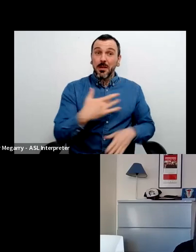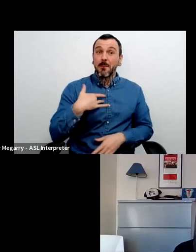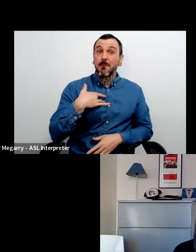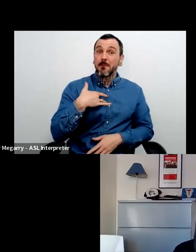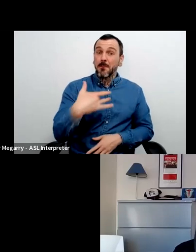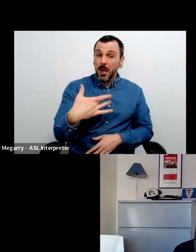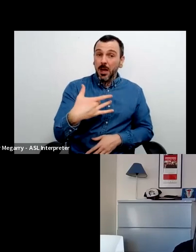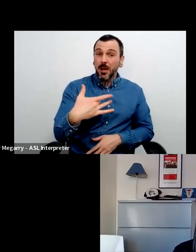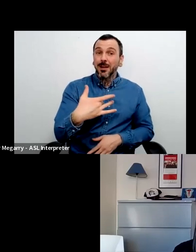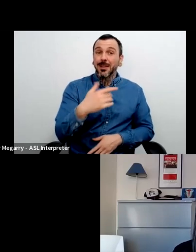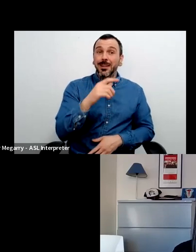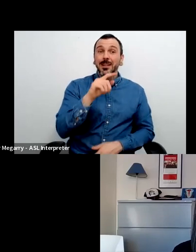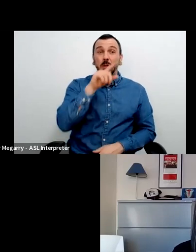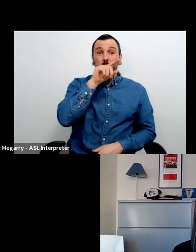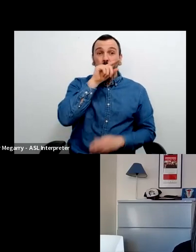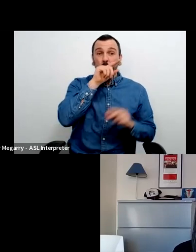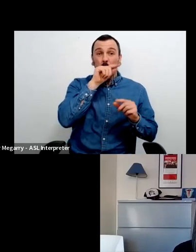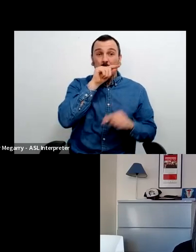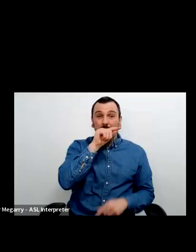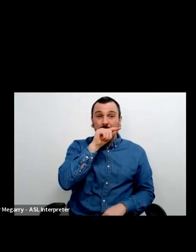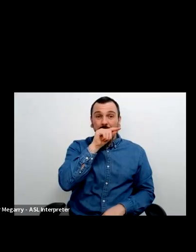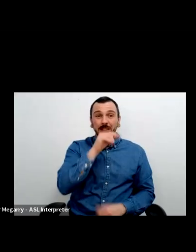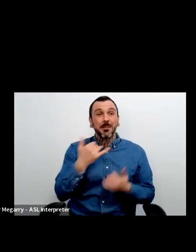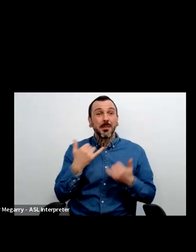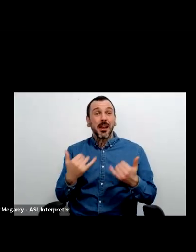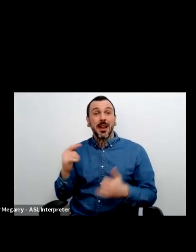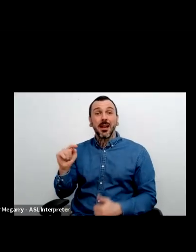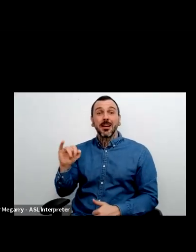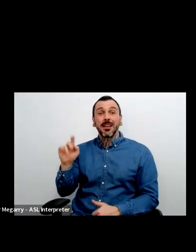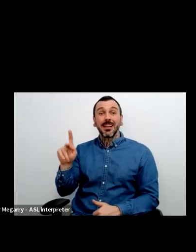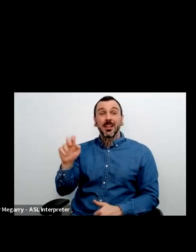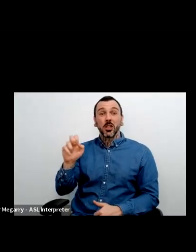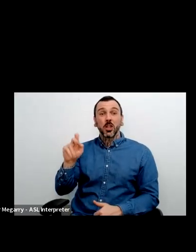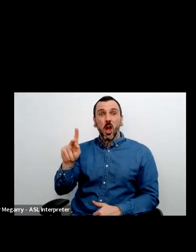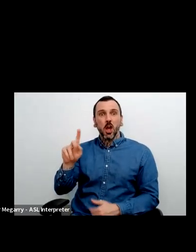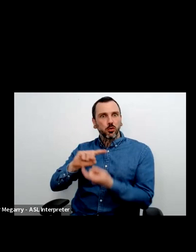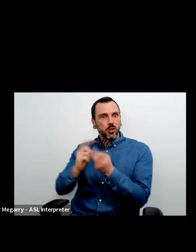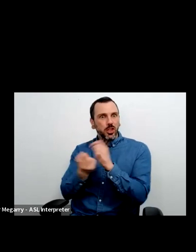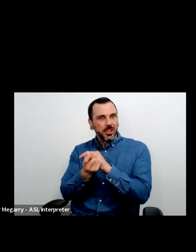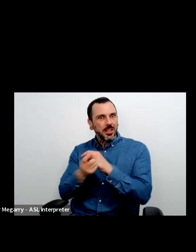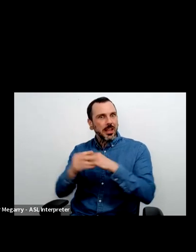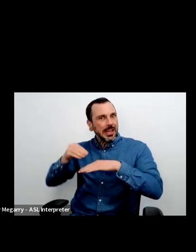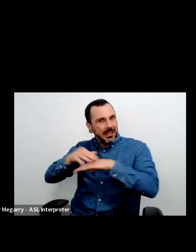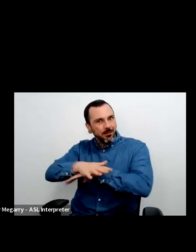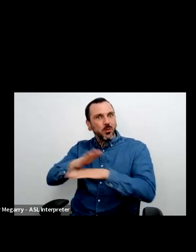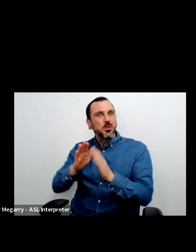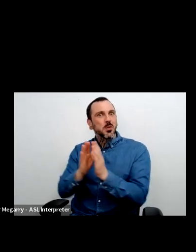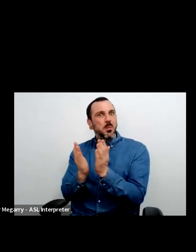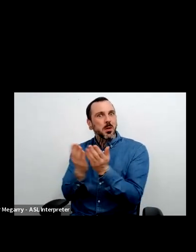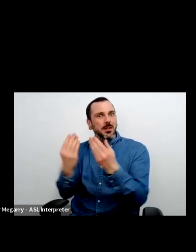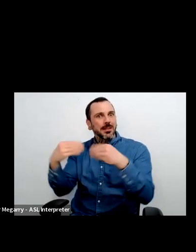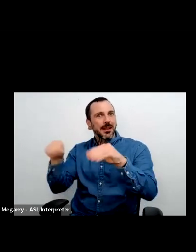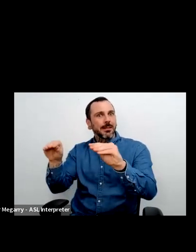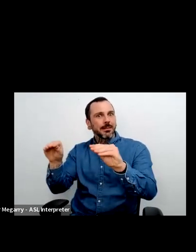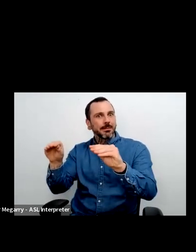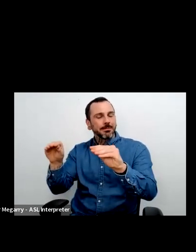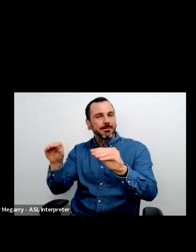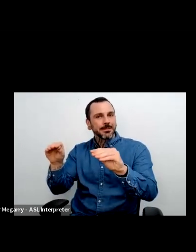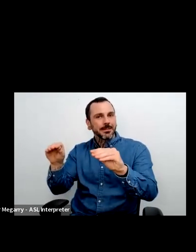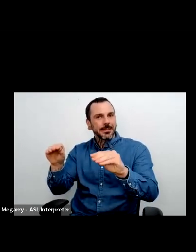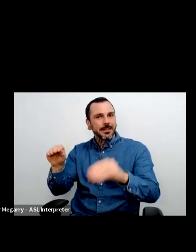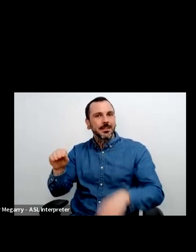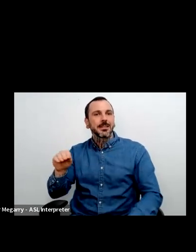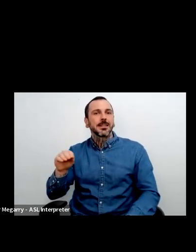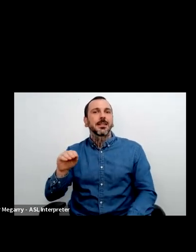book. TikTok has been turning books into bestsellers, so I find that really quite interesting. And I will just add the Indigenous